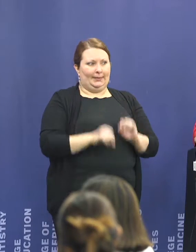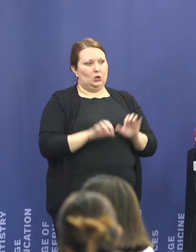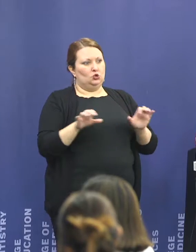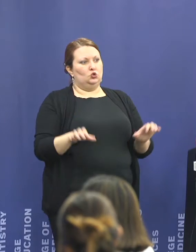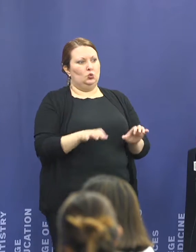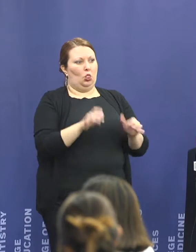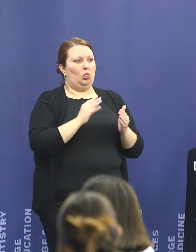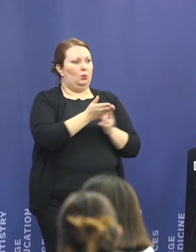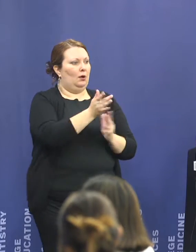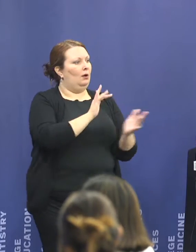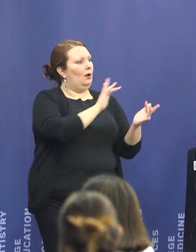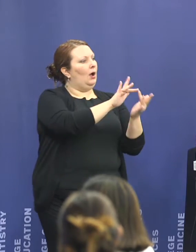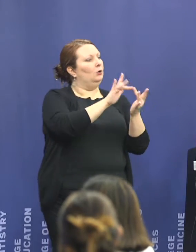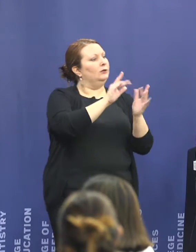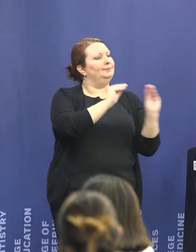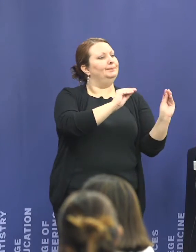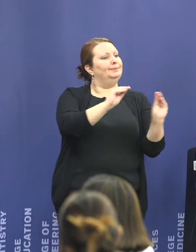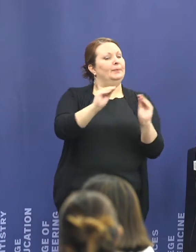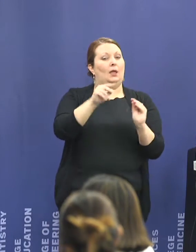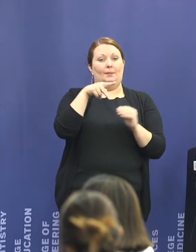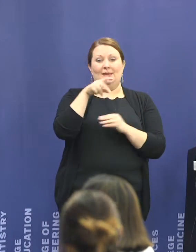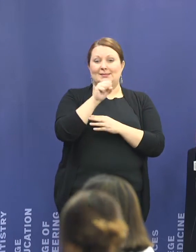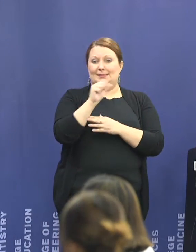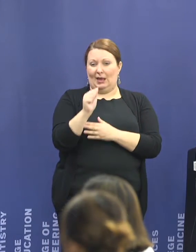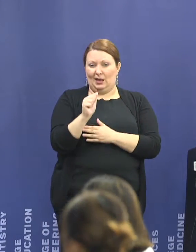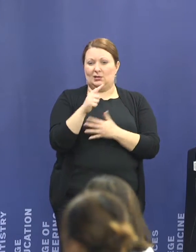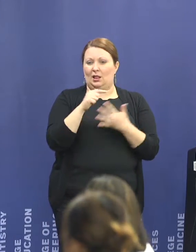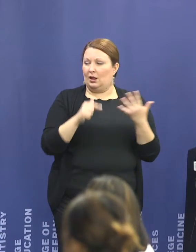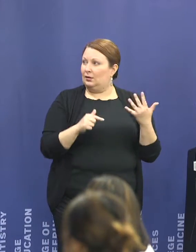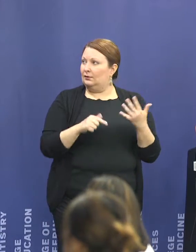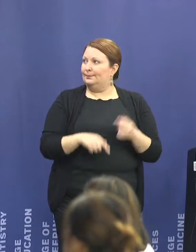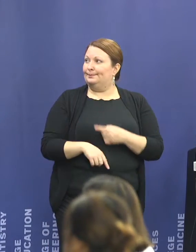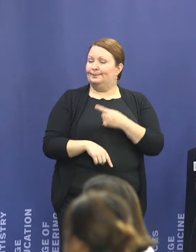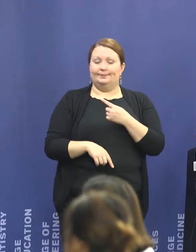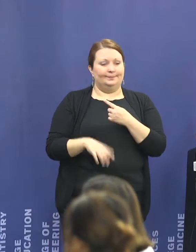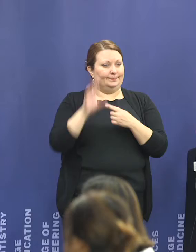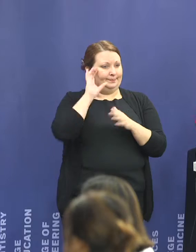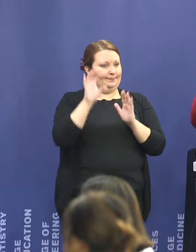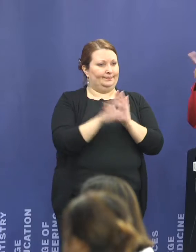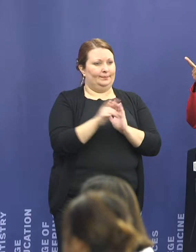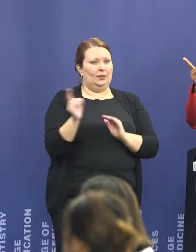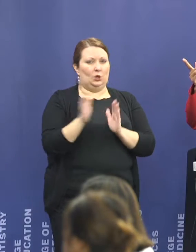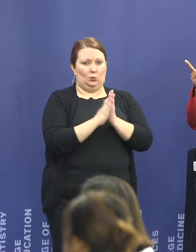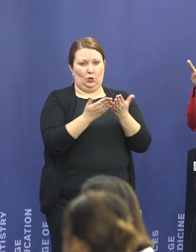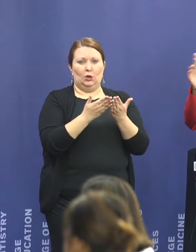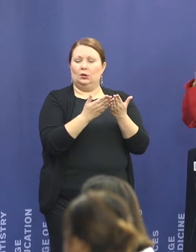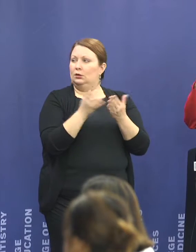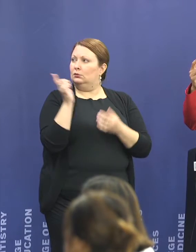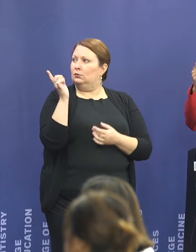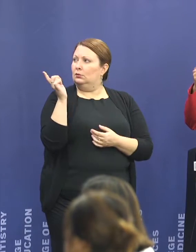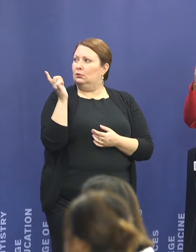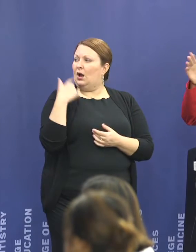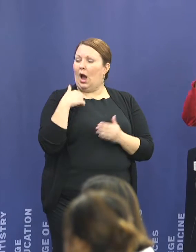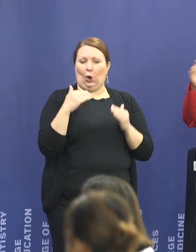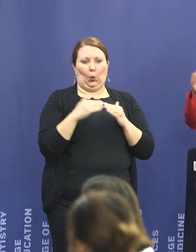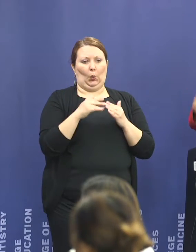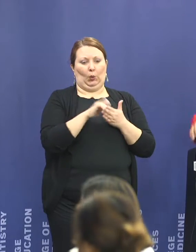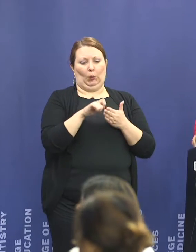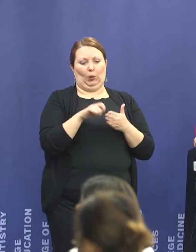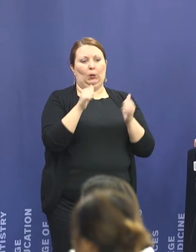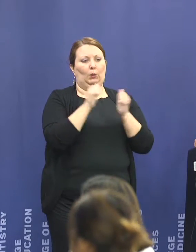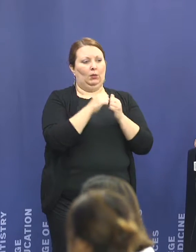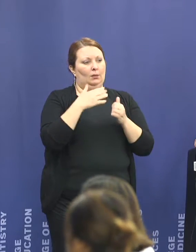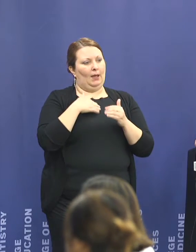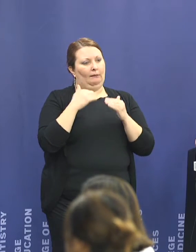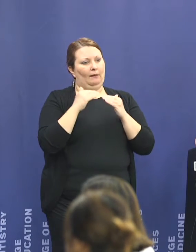through outreach and public service announcements, et cetera. Here's a visual of a book that I co-authored with